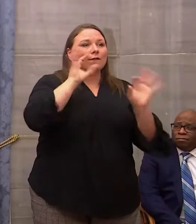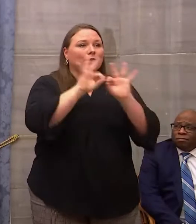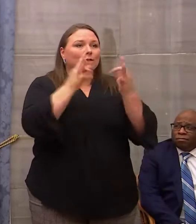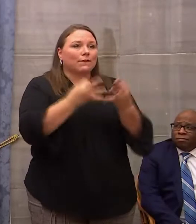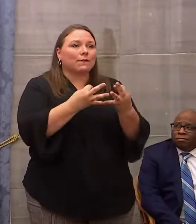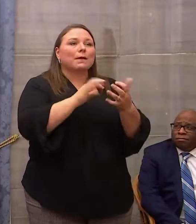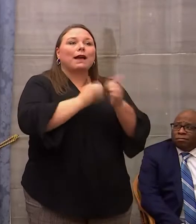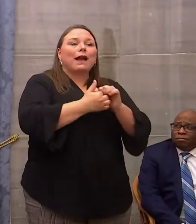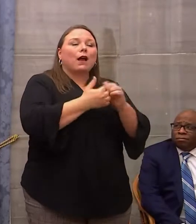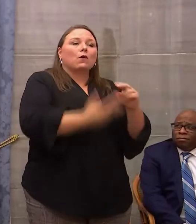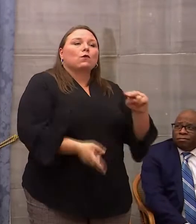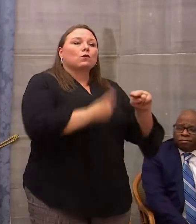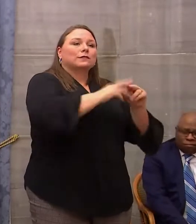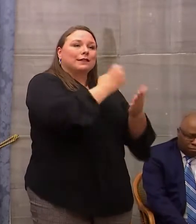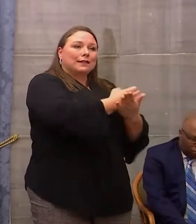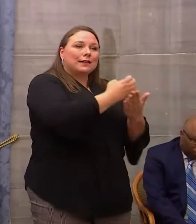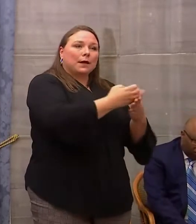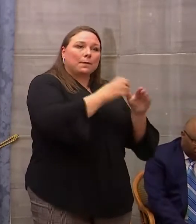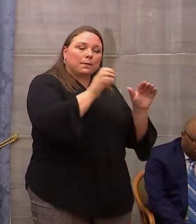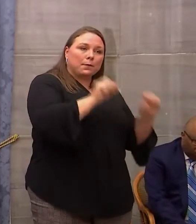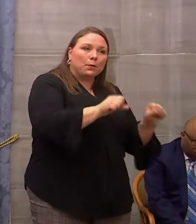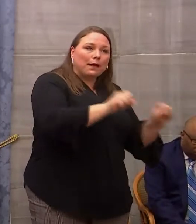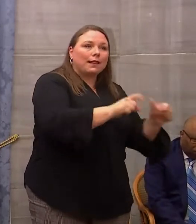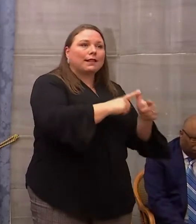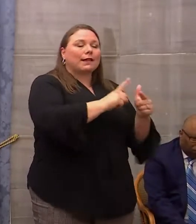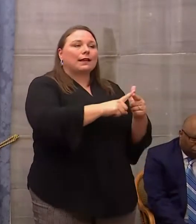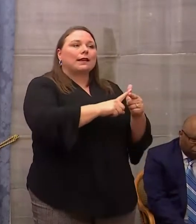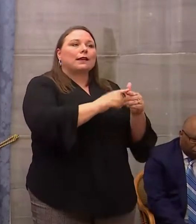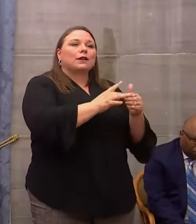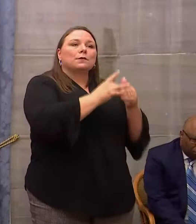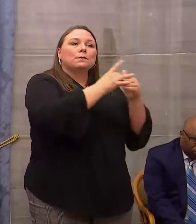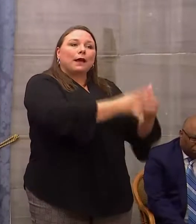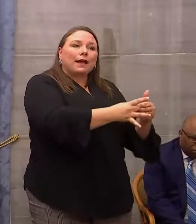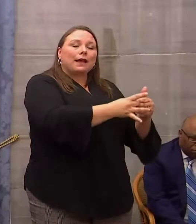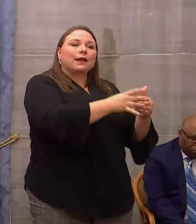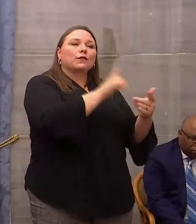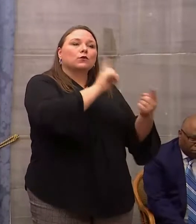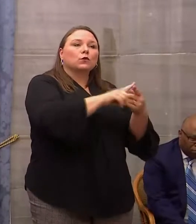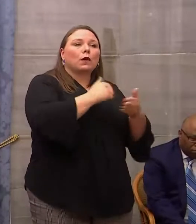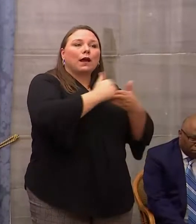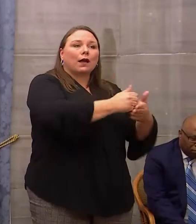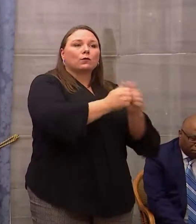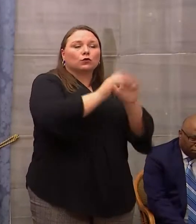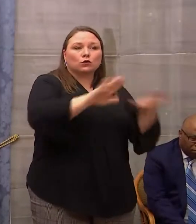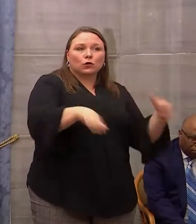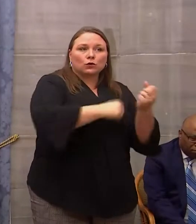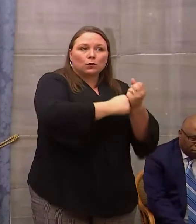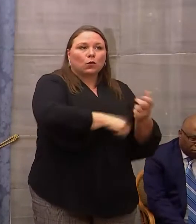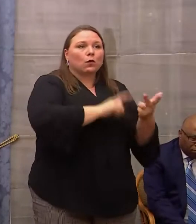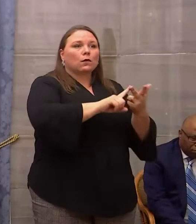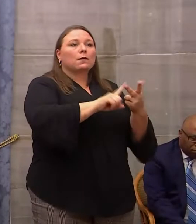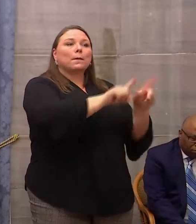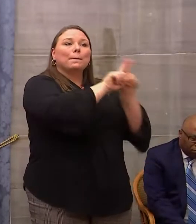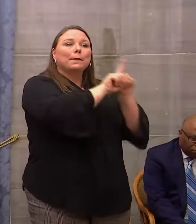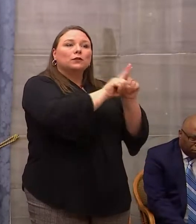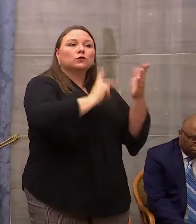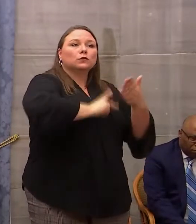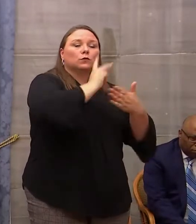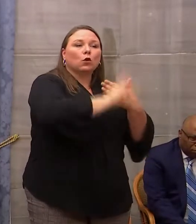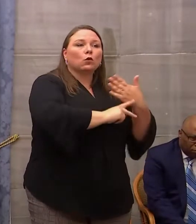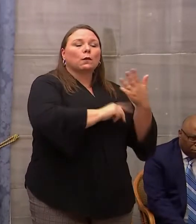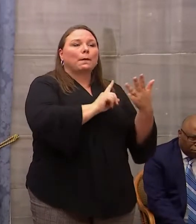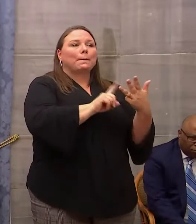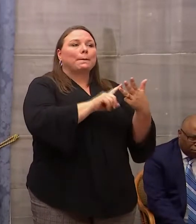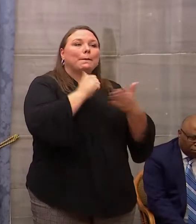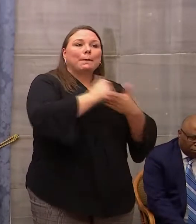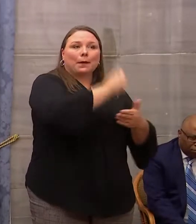increasing economic mobility, creating paths towards sustained child support payments, mentorship programs, to